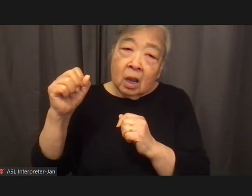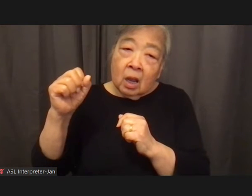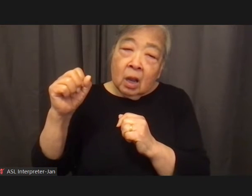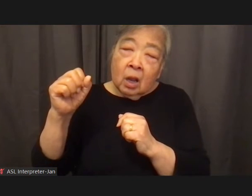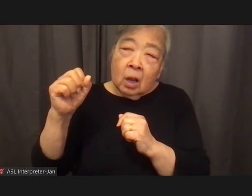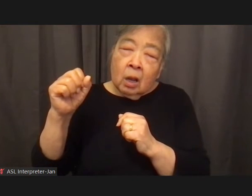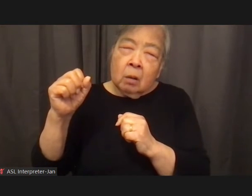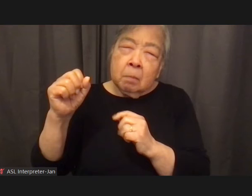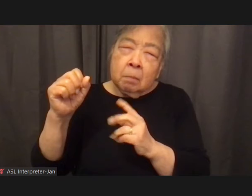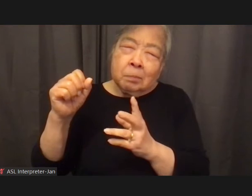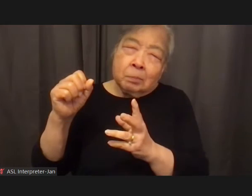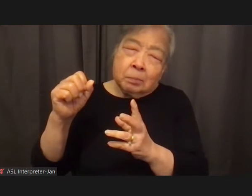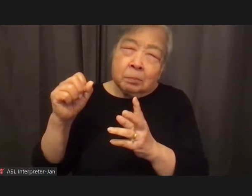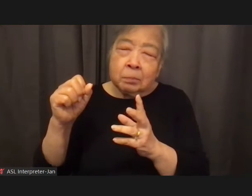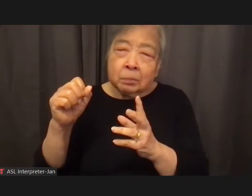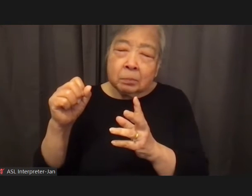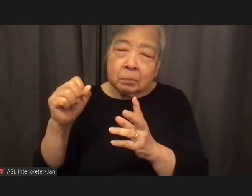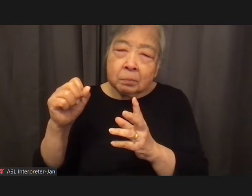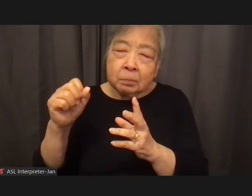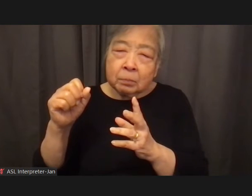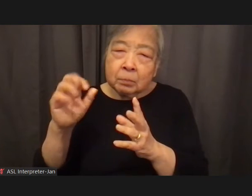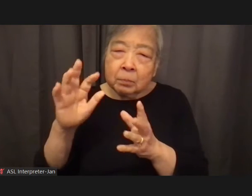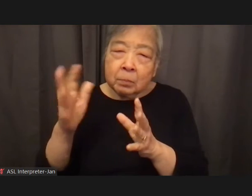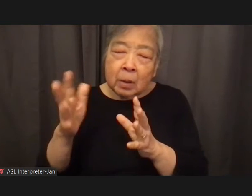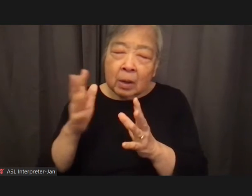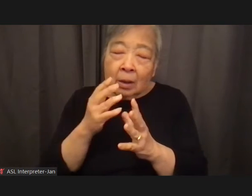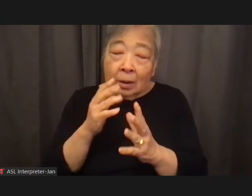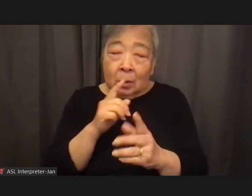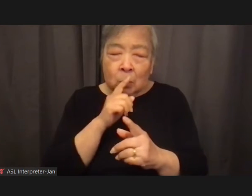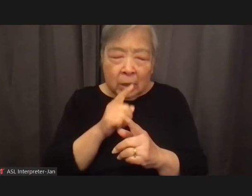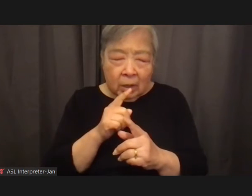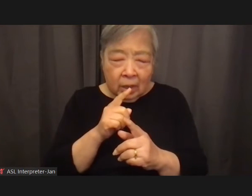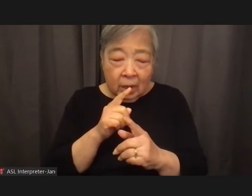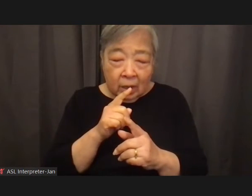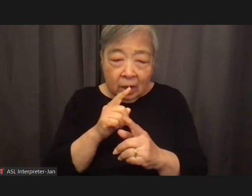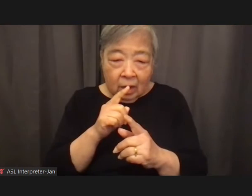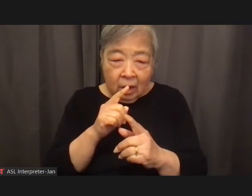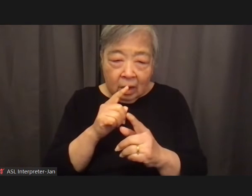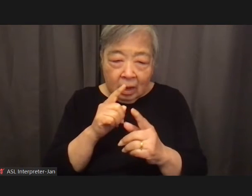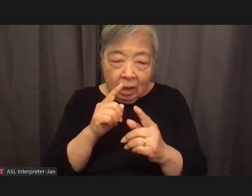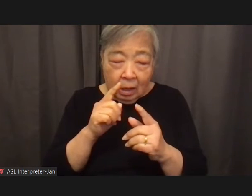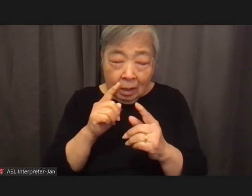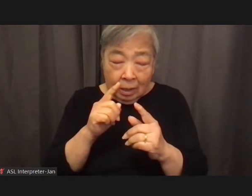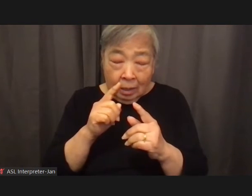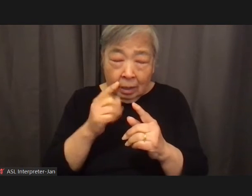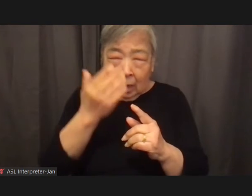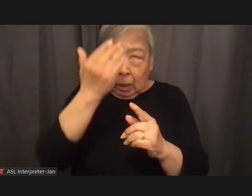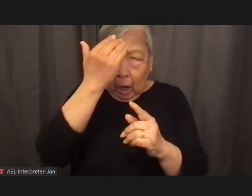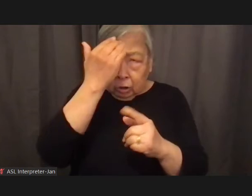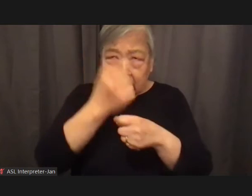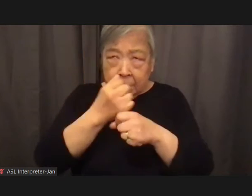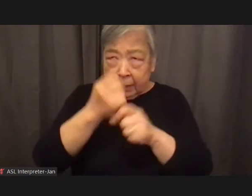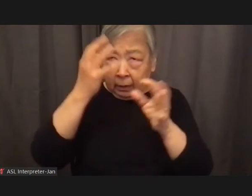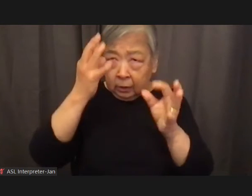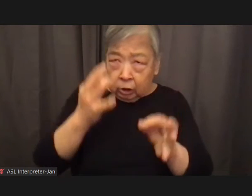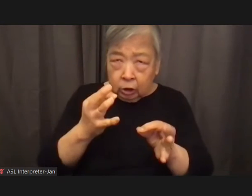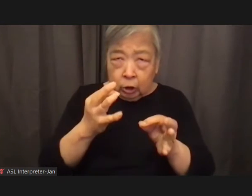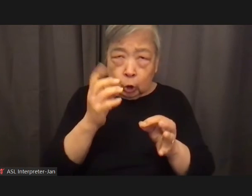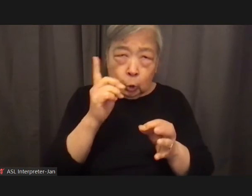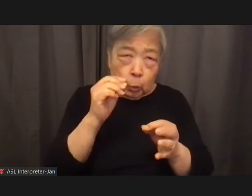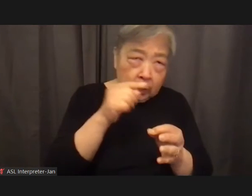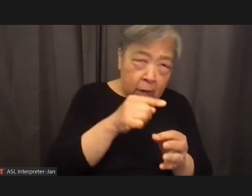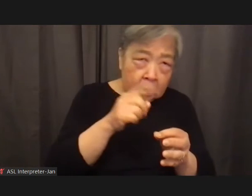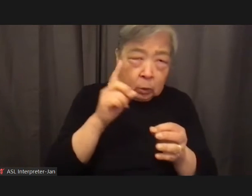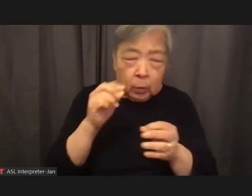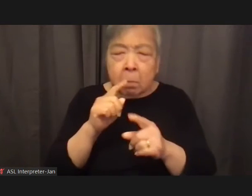though they weren't necessarily conscious choices and decisions whether we do this, we never made